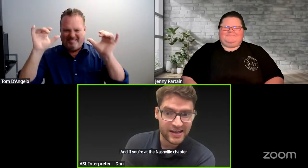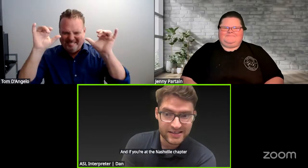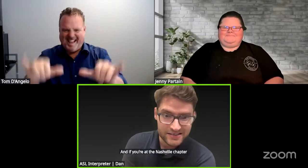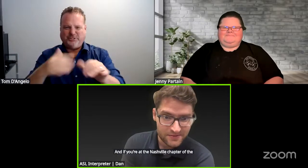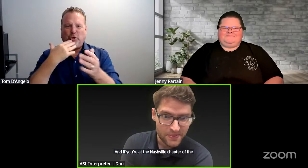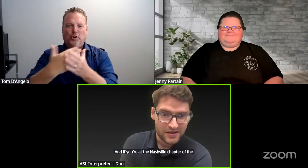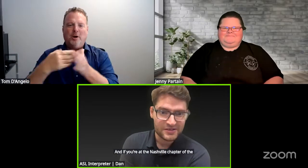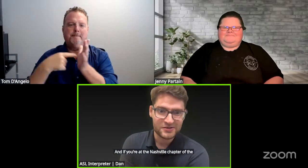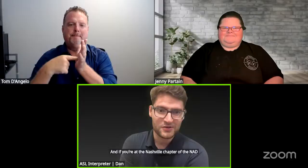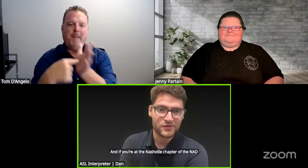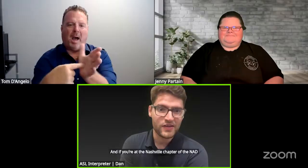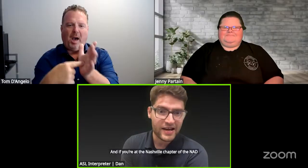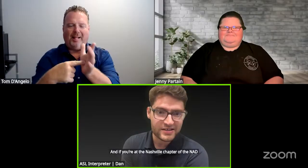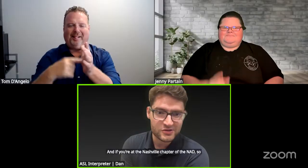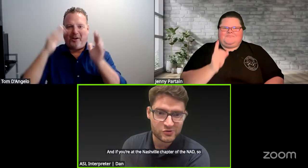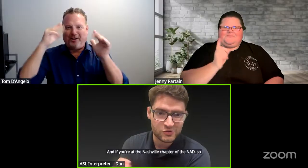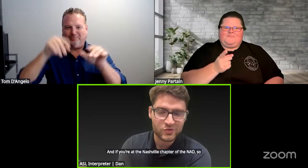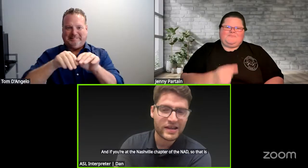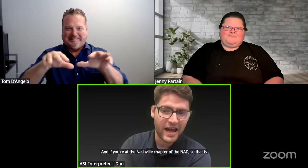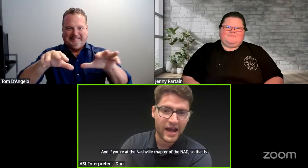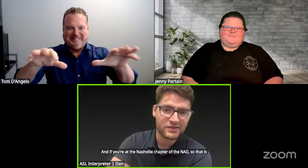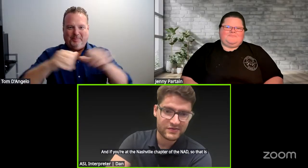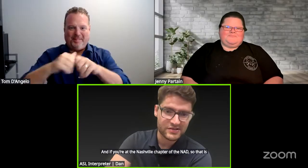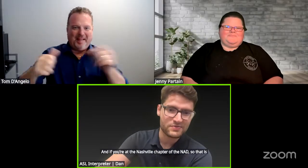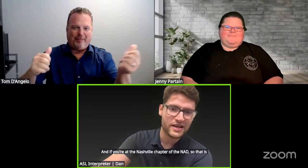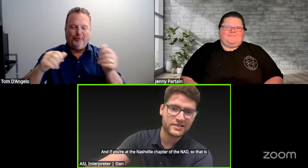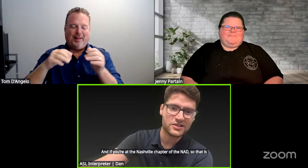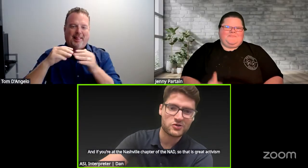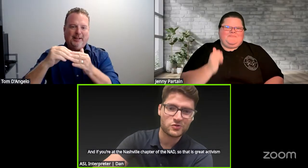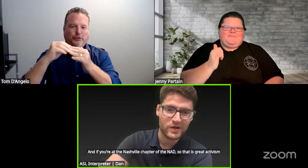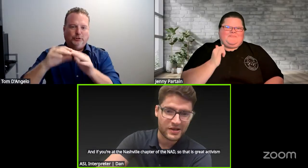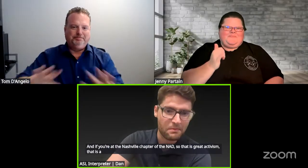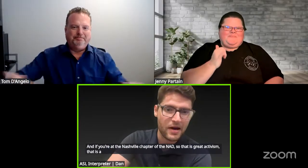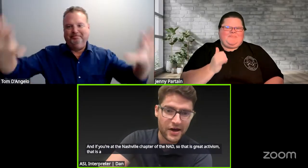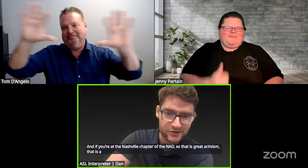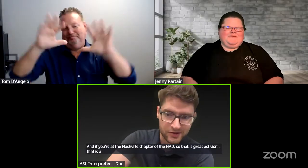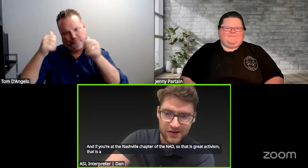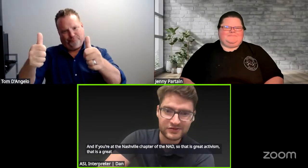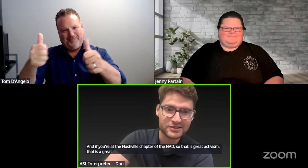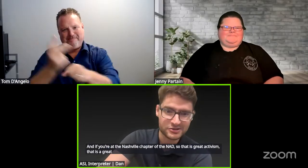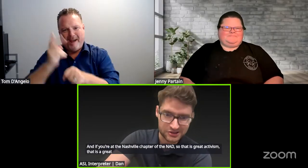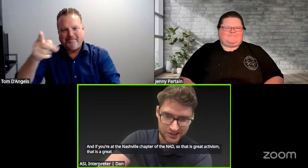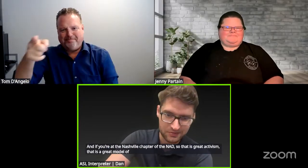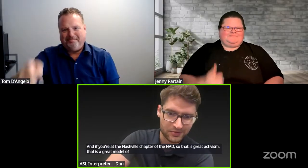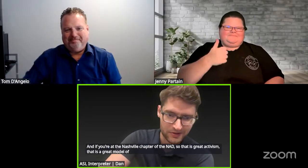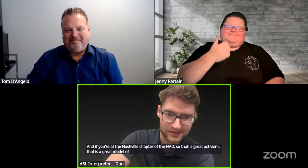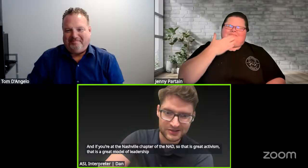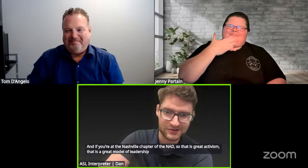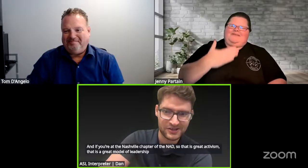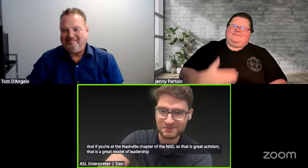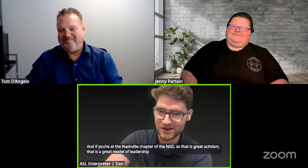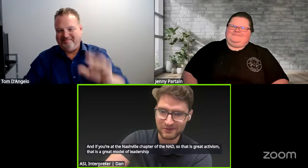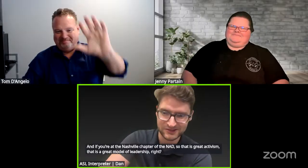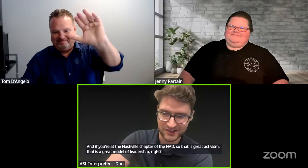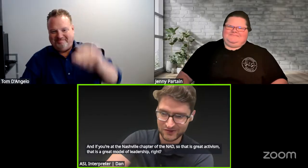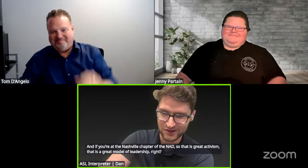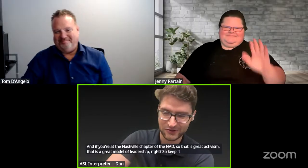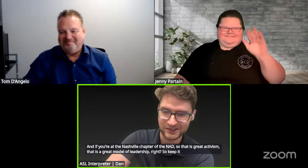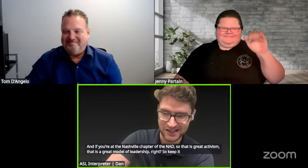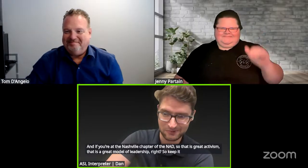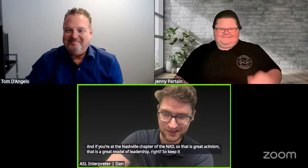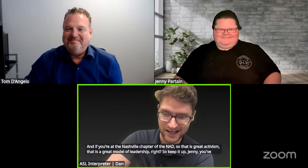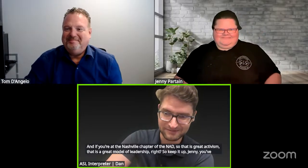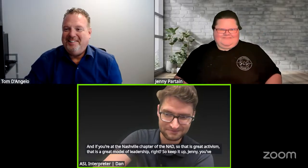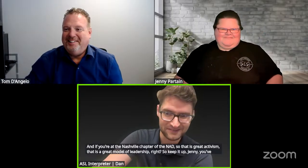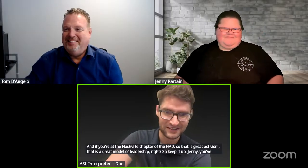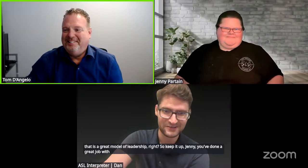the NAD, so that is great activism. That is a great model of leadership, right? So keep it up, Jenny. You've done a